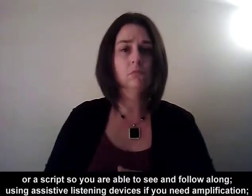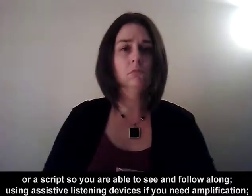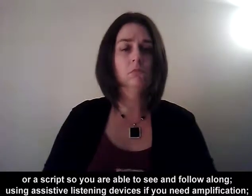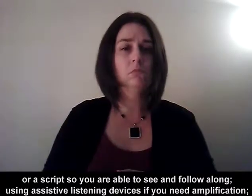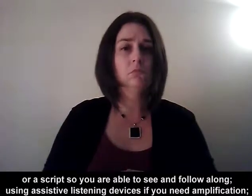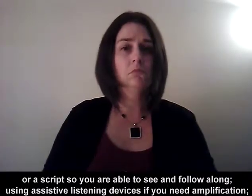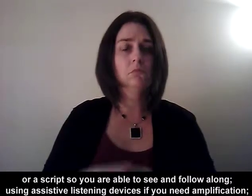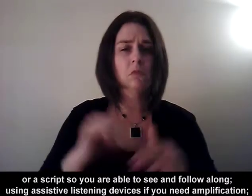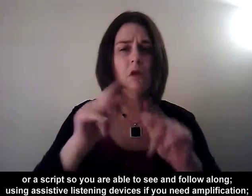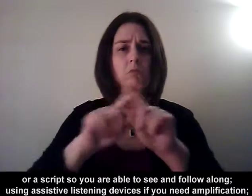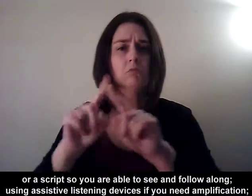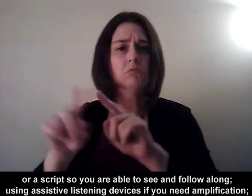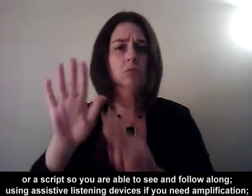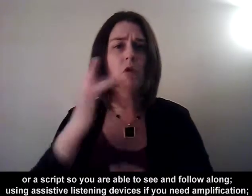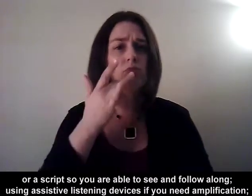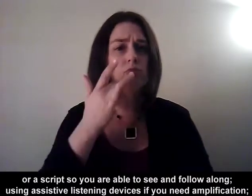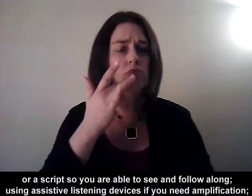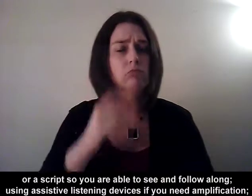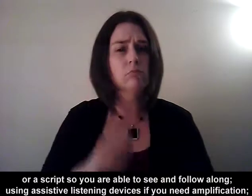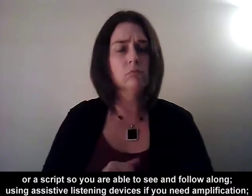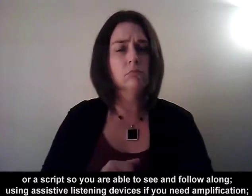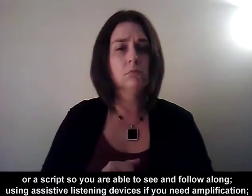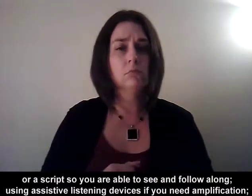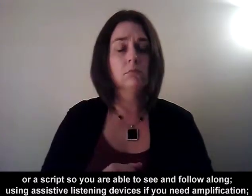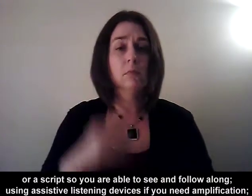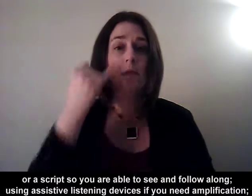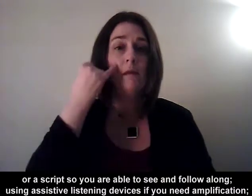or a script so you are able to see and follow along,